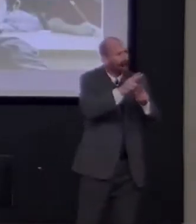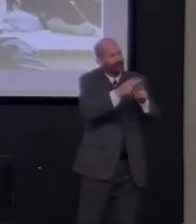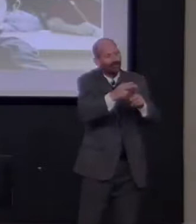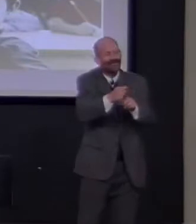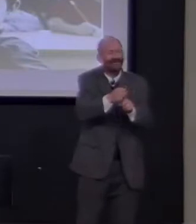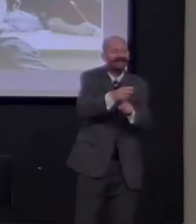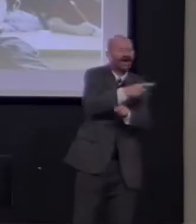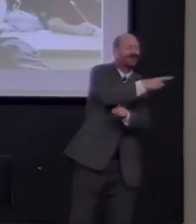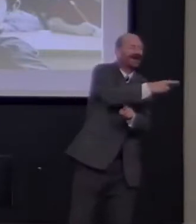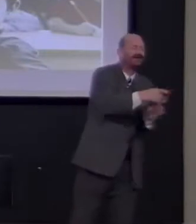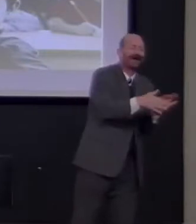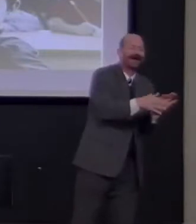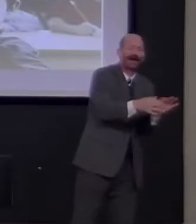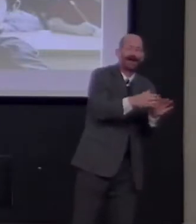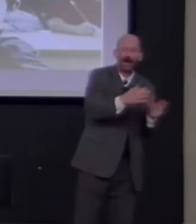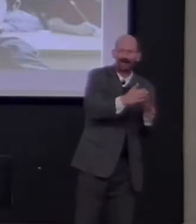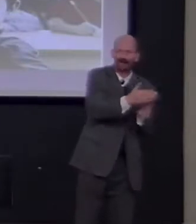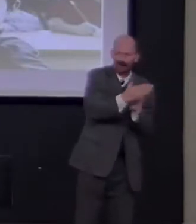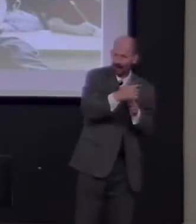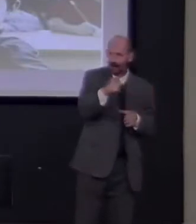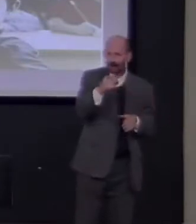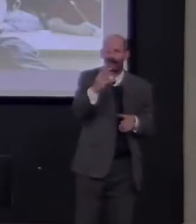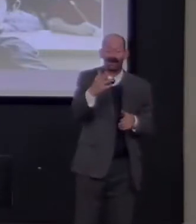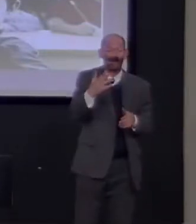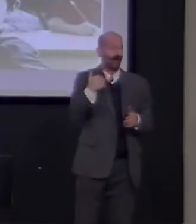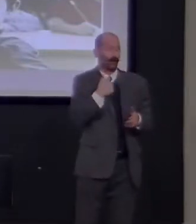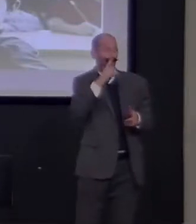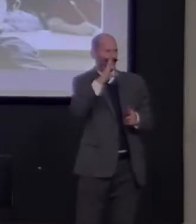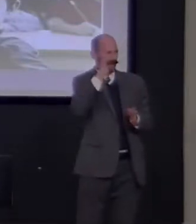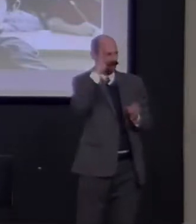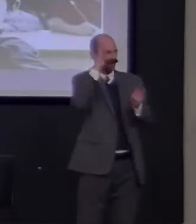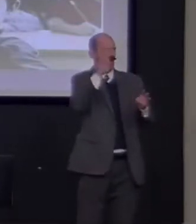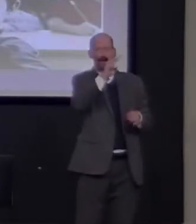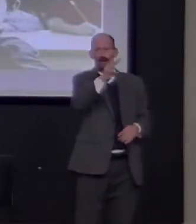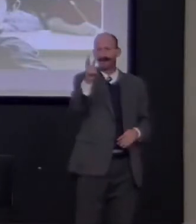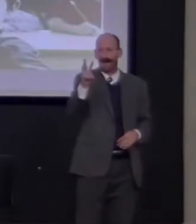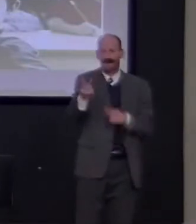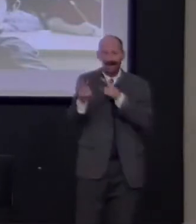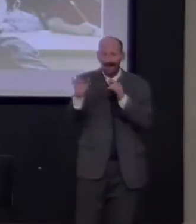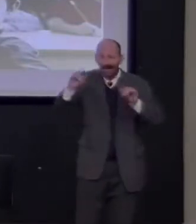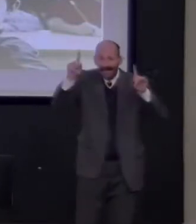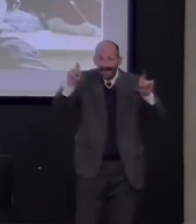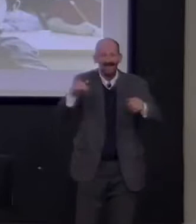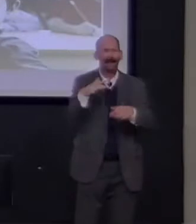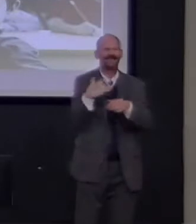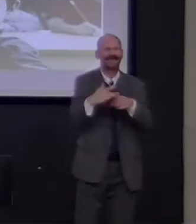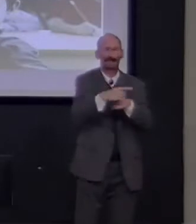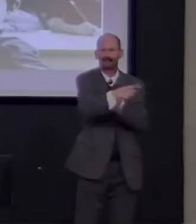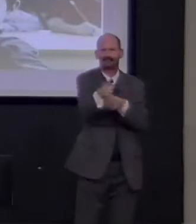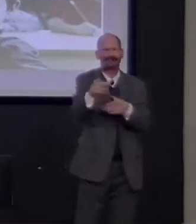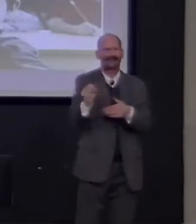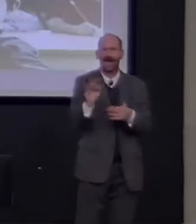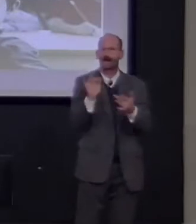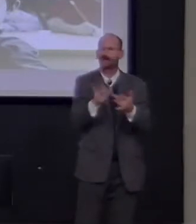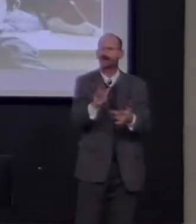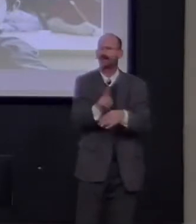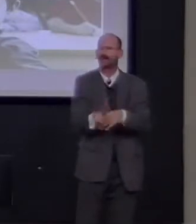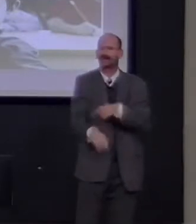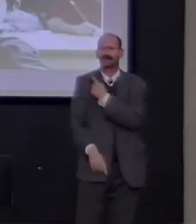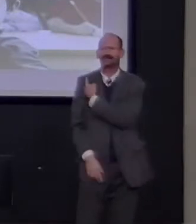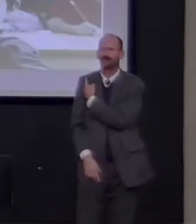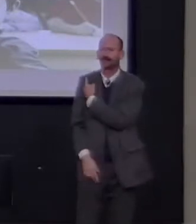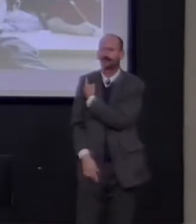your attention to the fact that we have created a website that makes this test publicly available and makes our